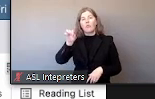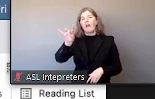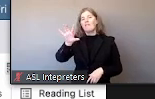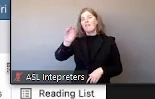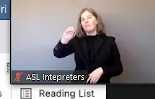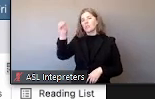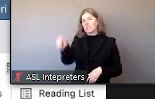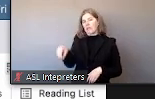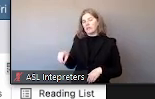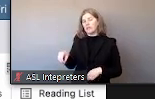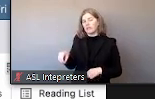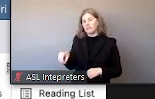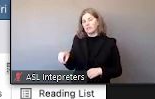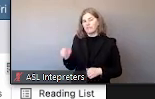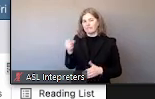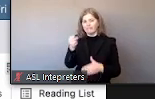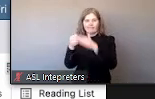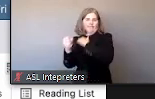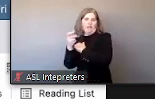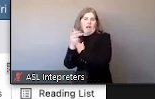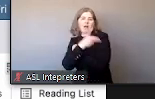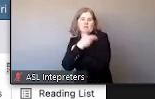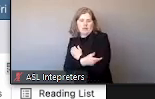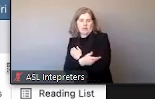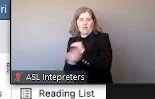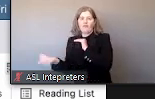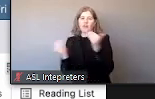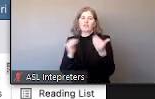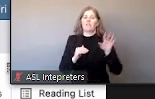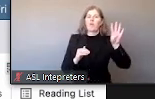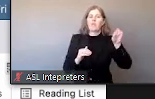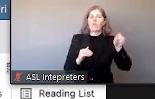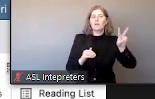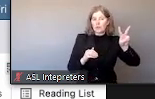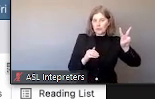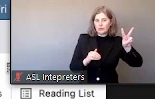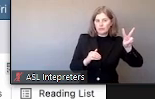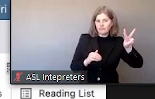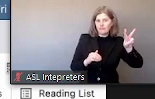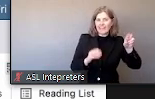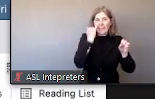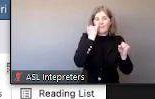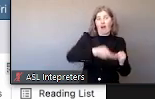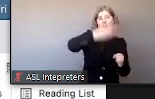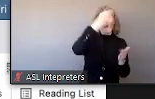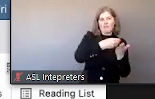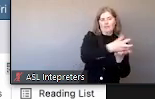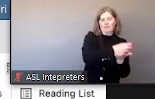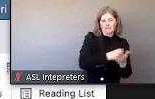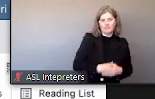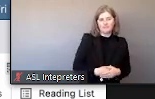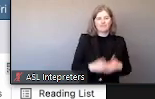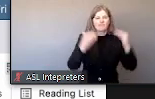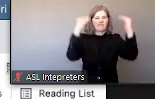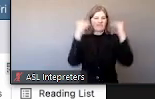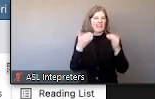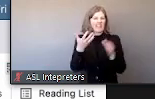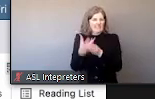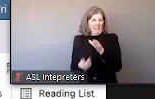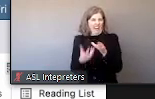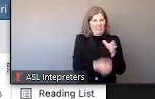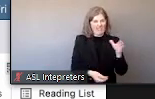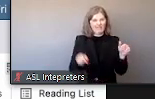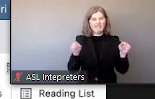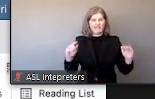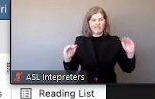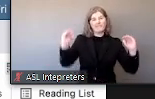8.85% of those people hospitalized versus 4.2 in high-income districts, and death rates 2.5 times